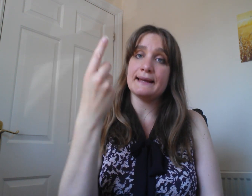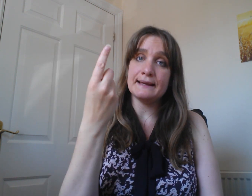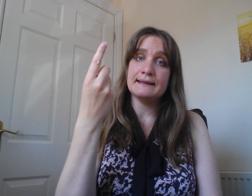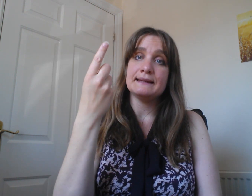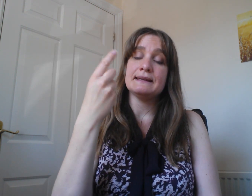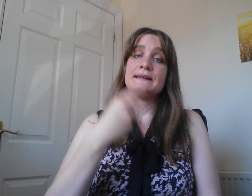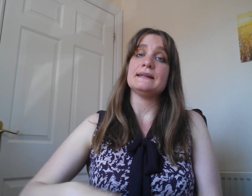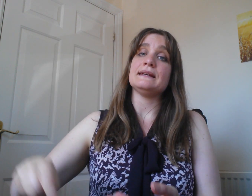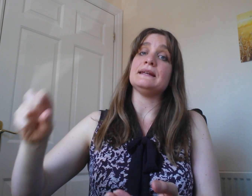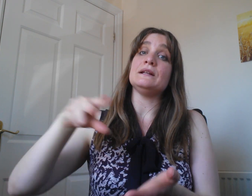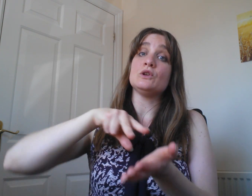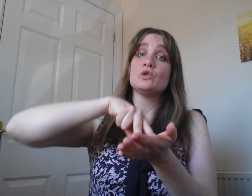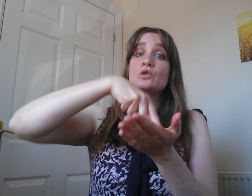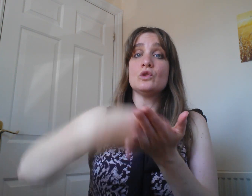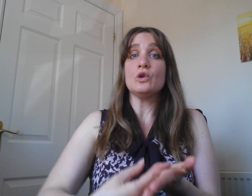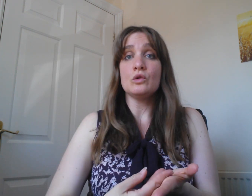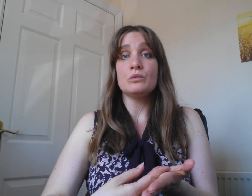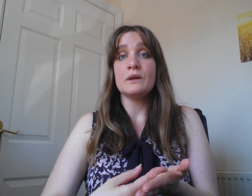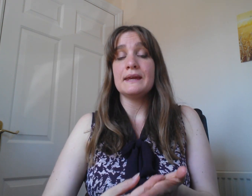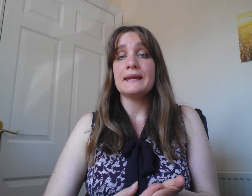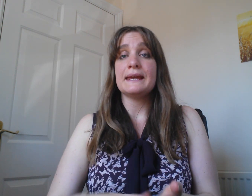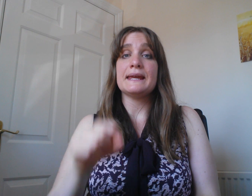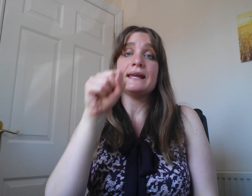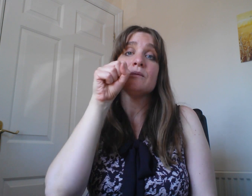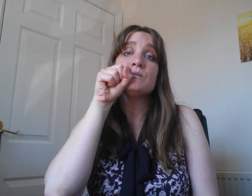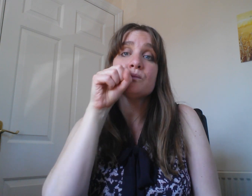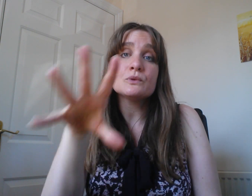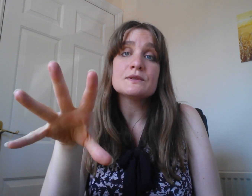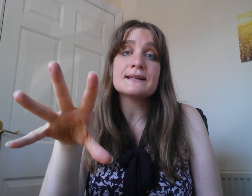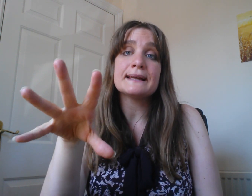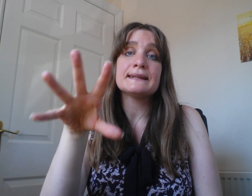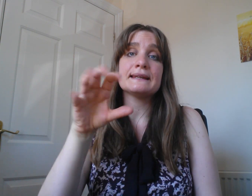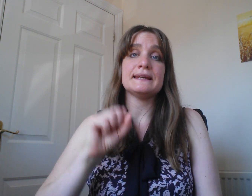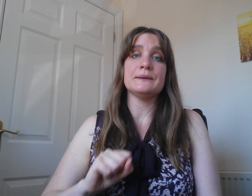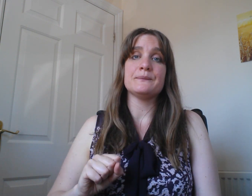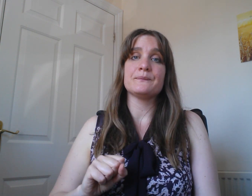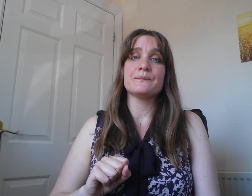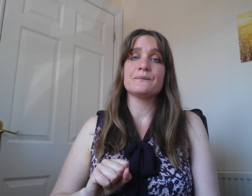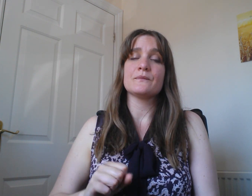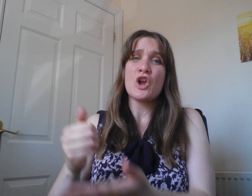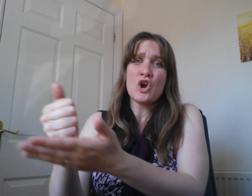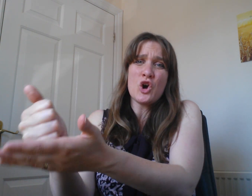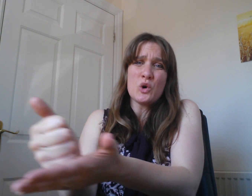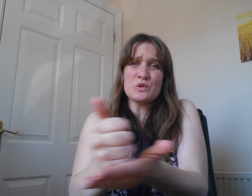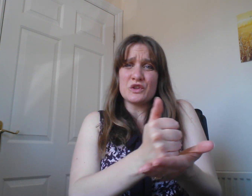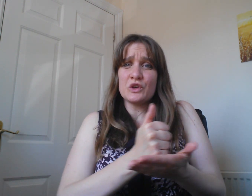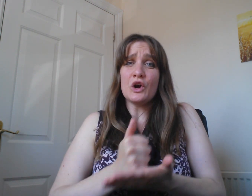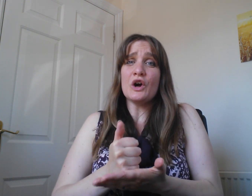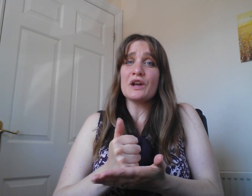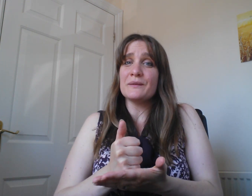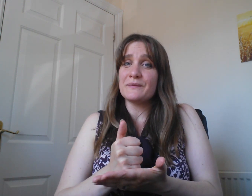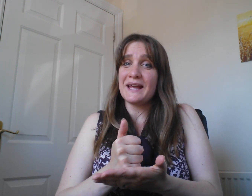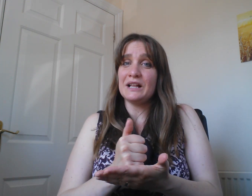L'un, il tombe et il pousse un cri. Au secours, help.